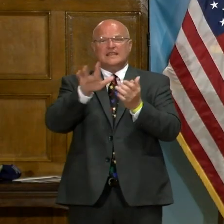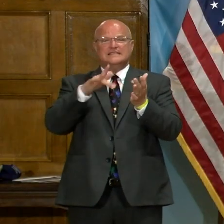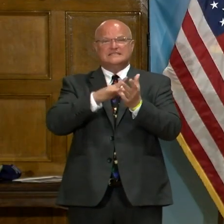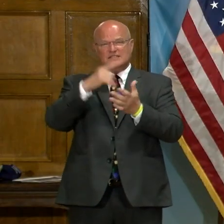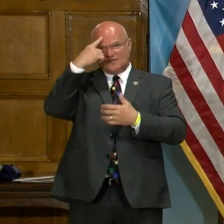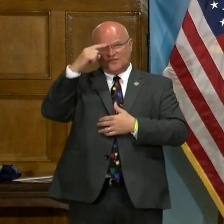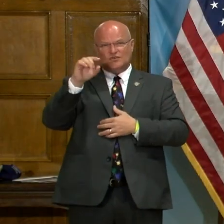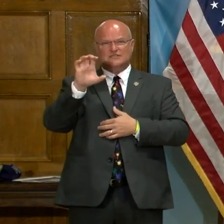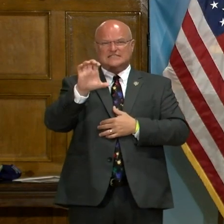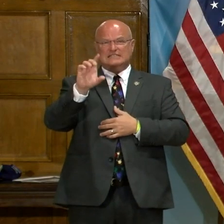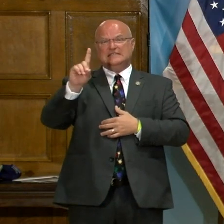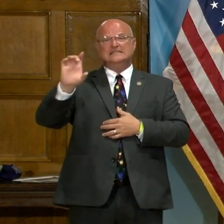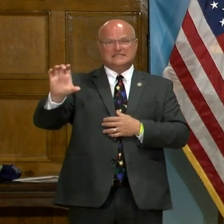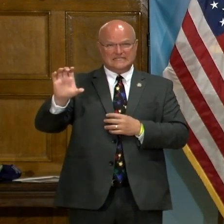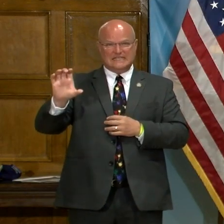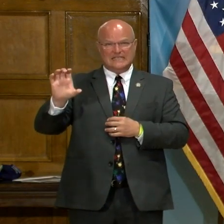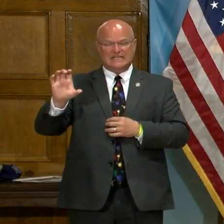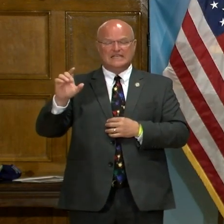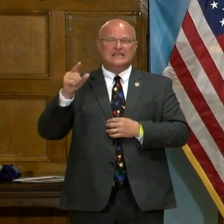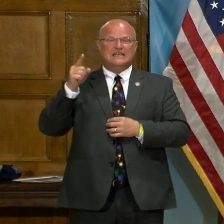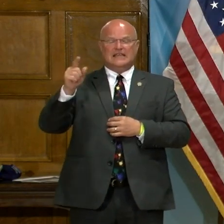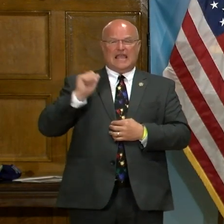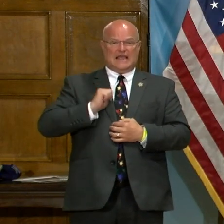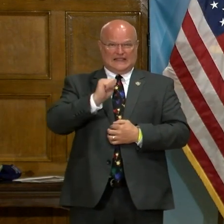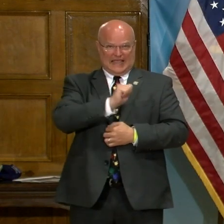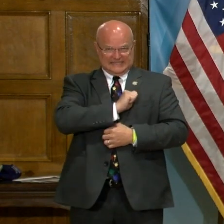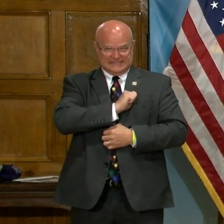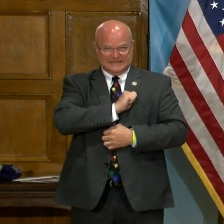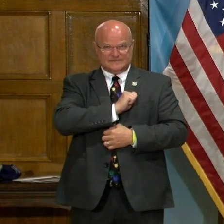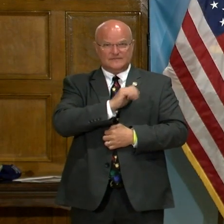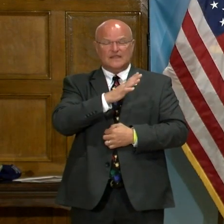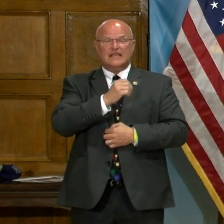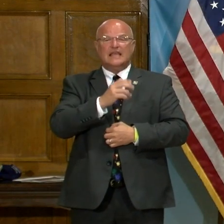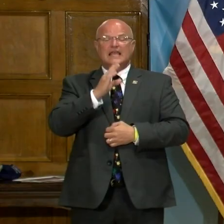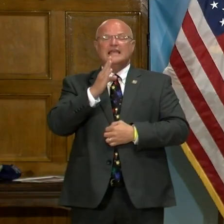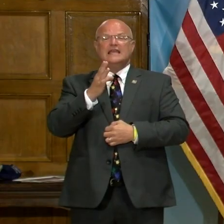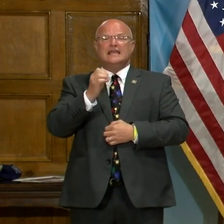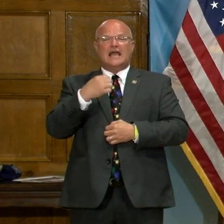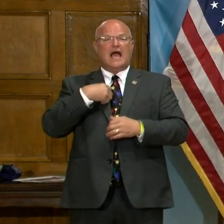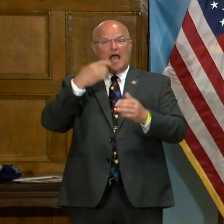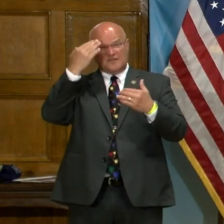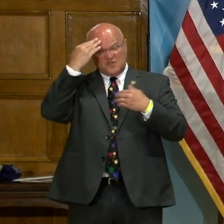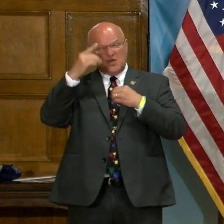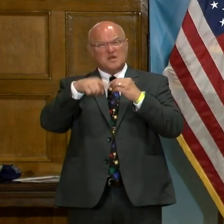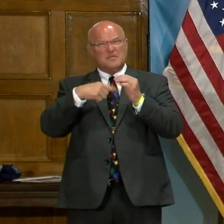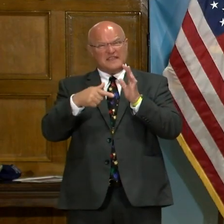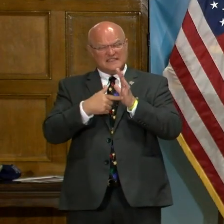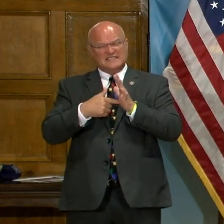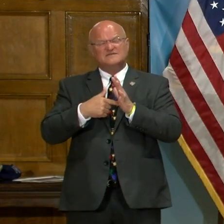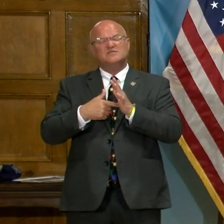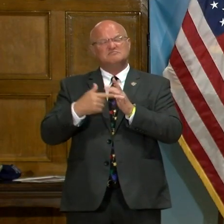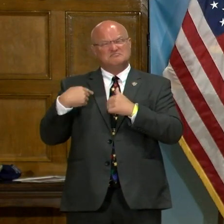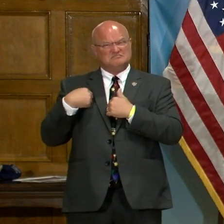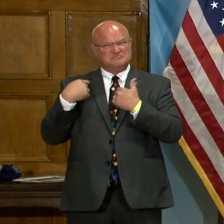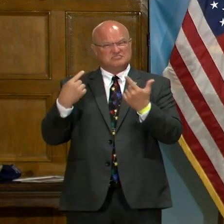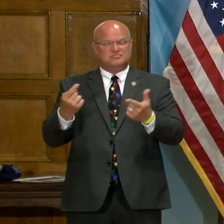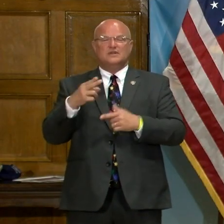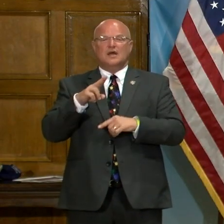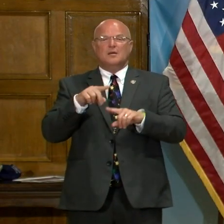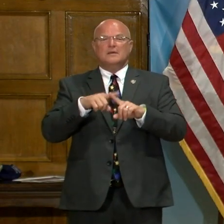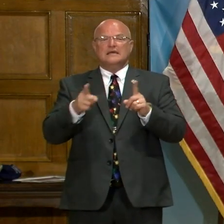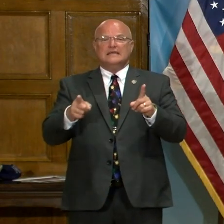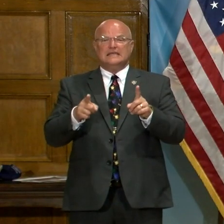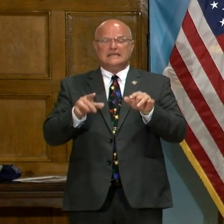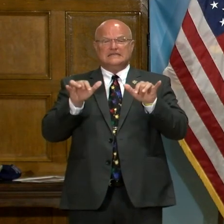Center for Disease Control in Atlanta. And he has been, I've known about this for some time, but he